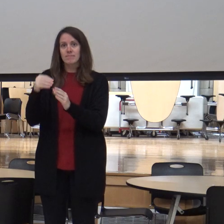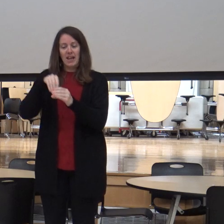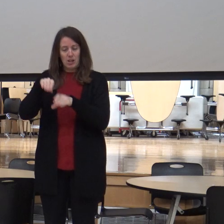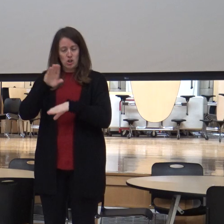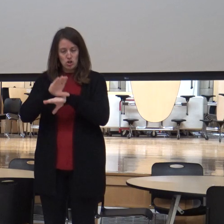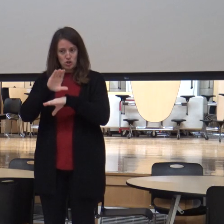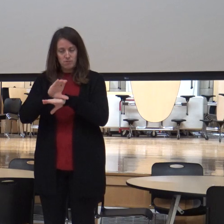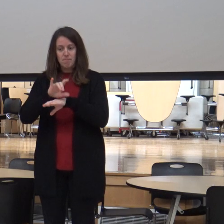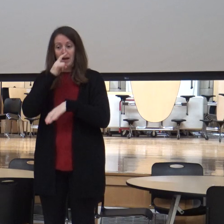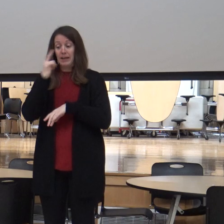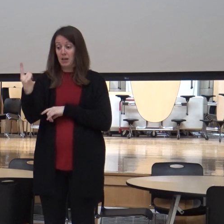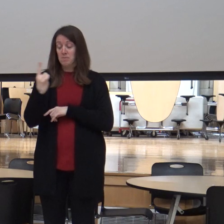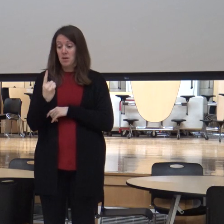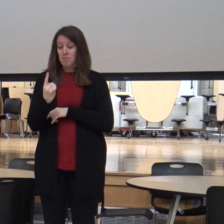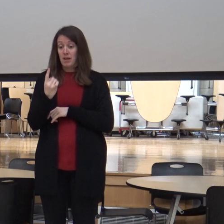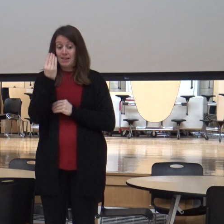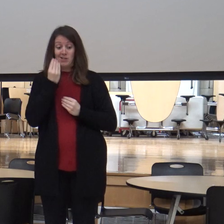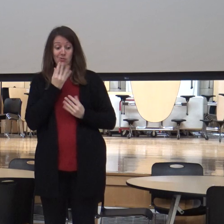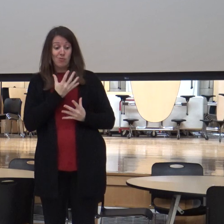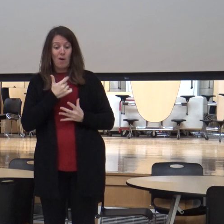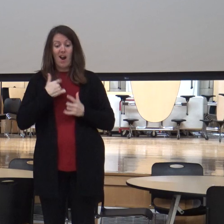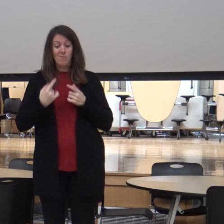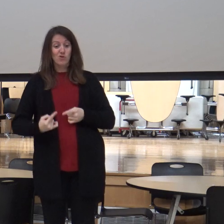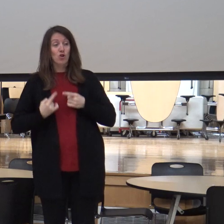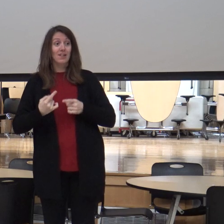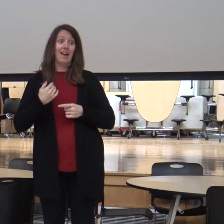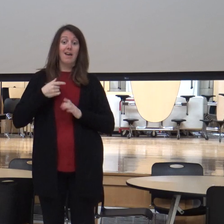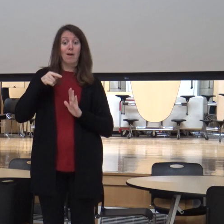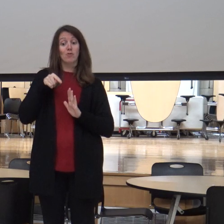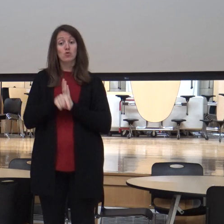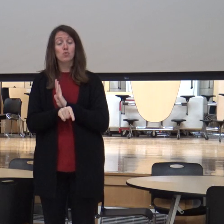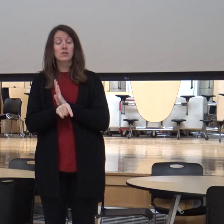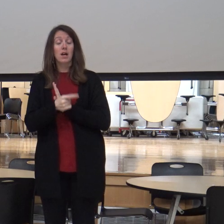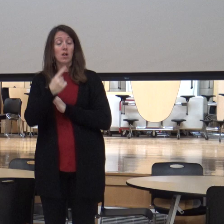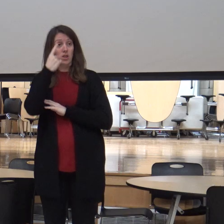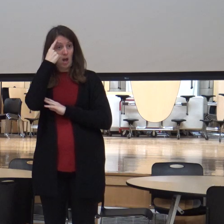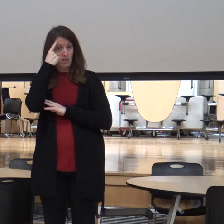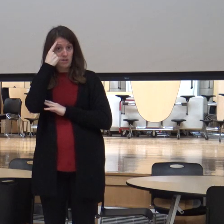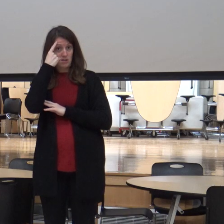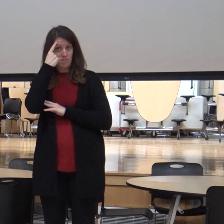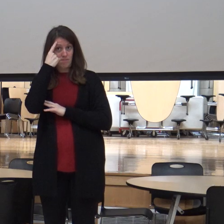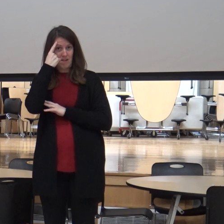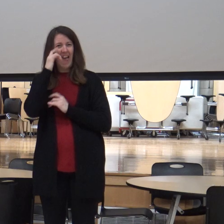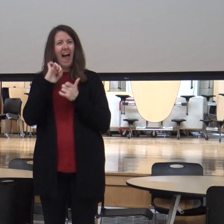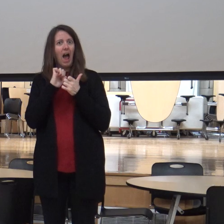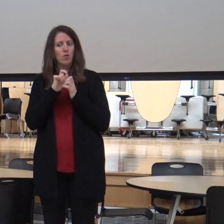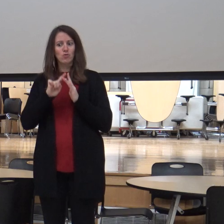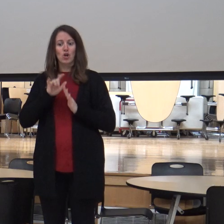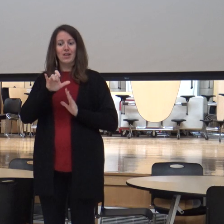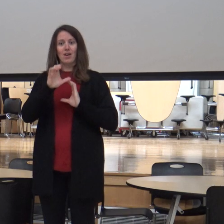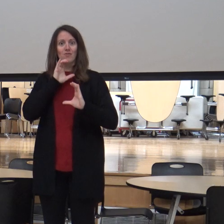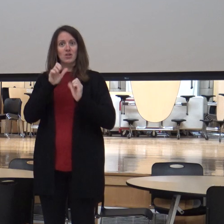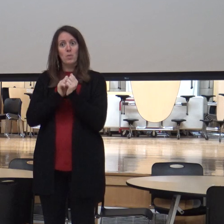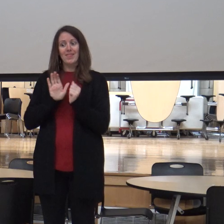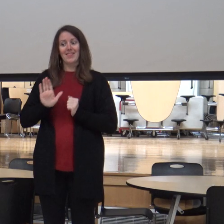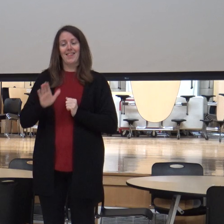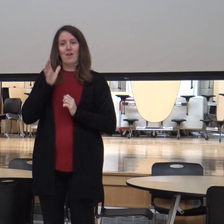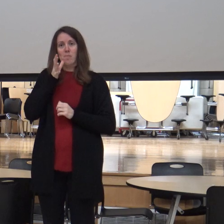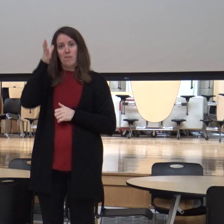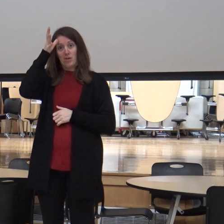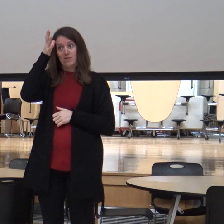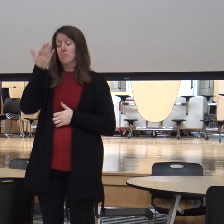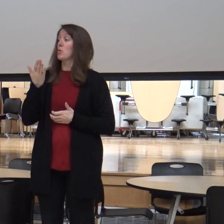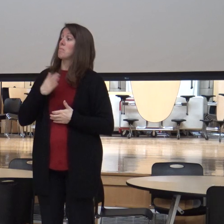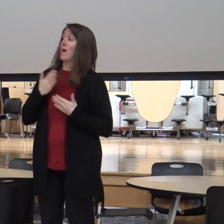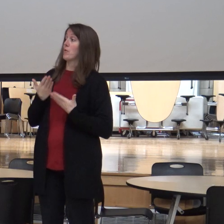there's suicidal thoughts or whatever, how do you have that conversation with another parent? So I would say, calling them on